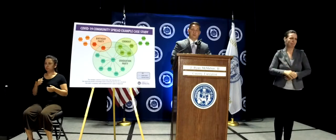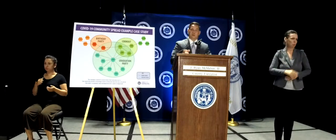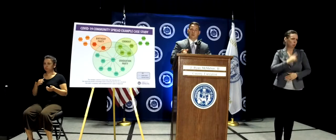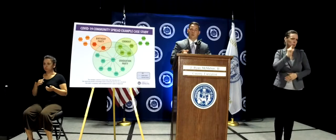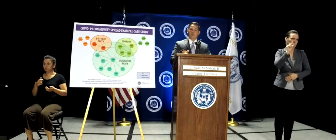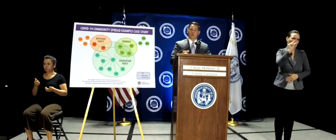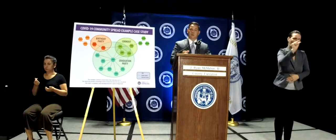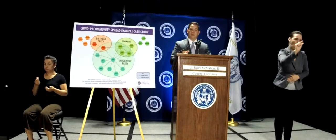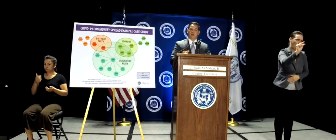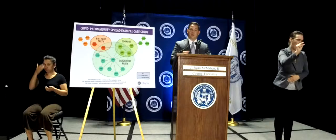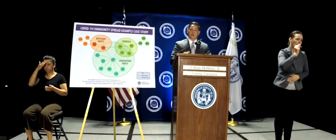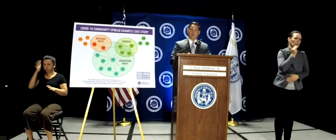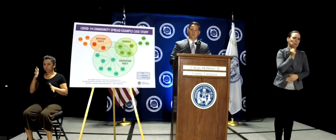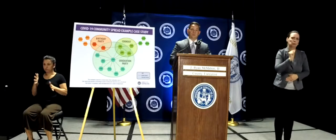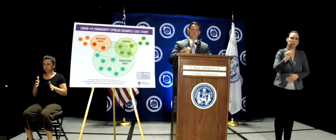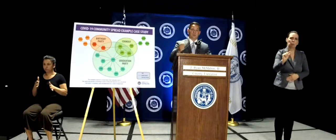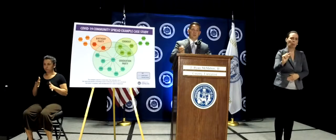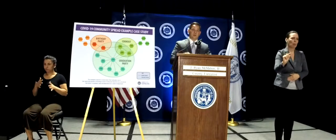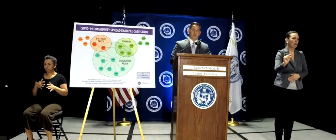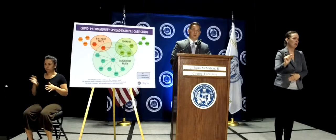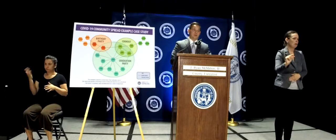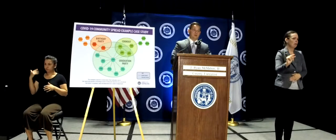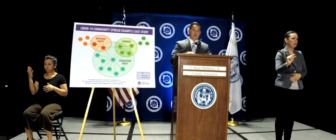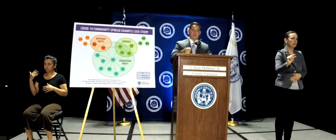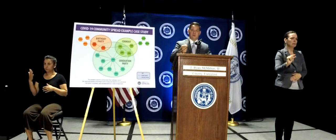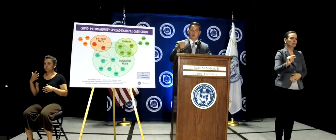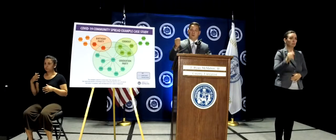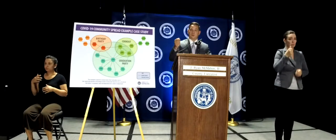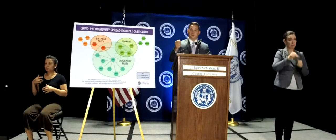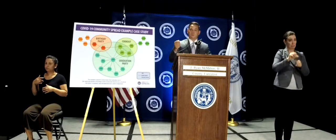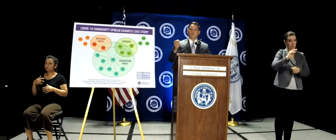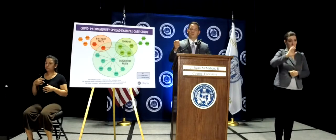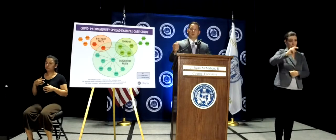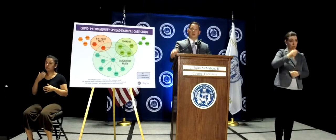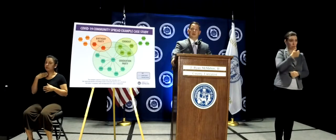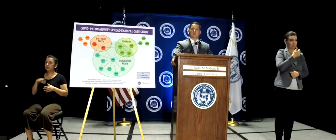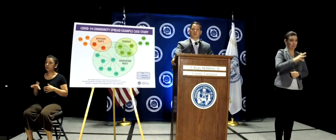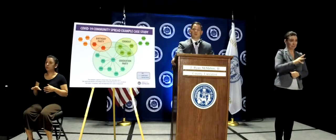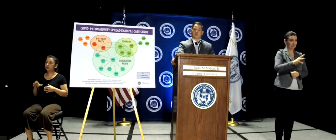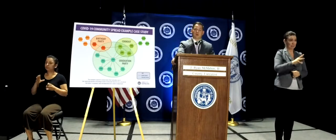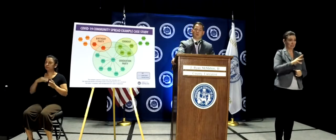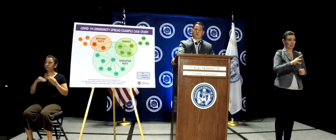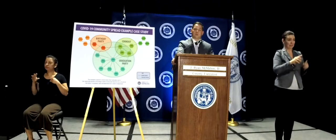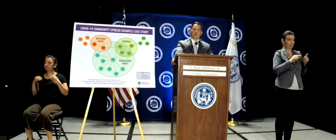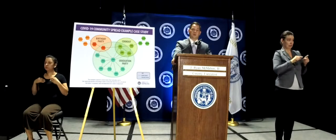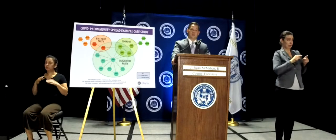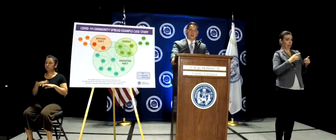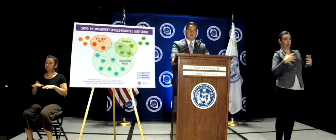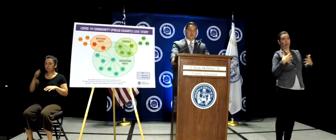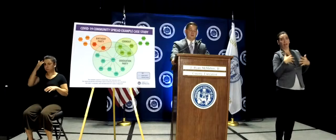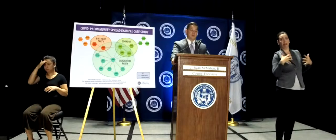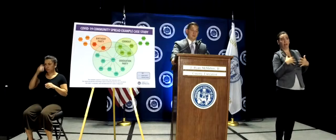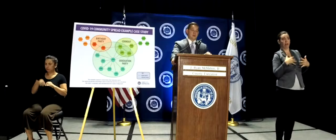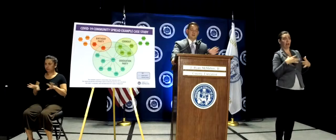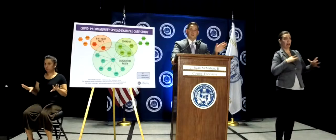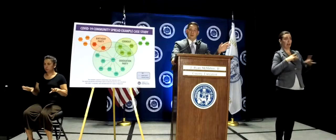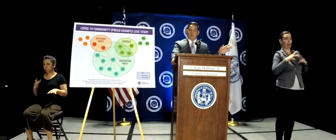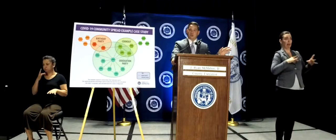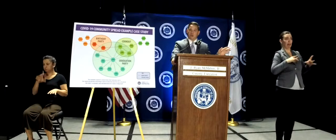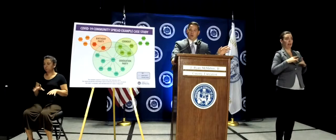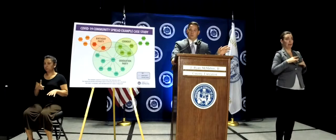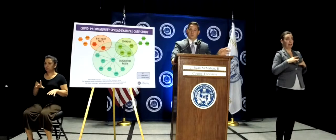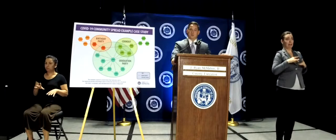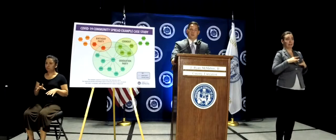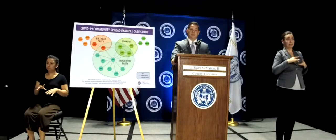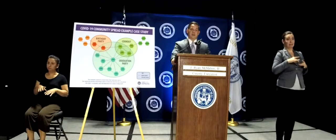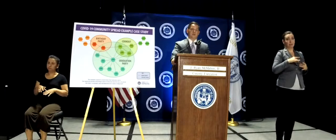we used to think the little ones were going to be carriers, and they were going to give it all to the adults. And that's what the concern was in the buildings. We can't have all these, lots